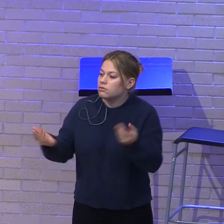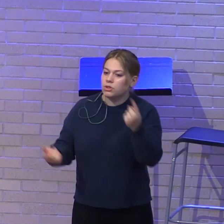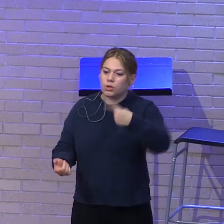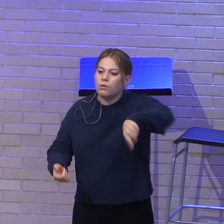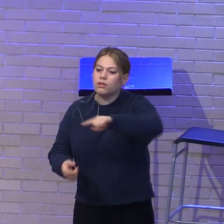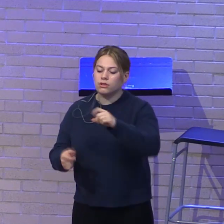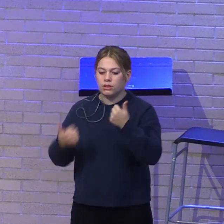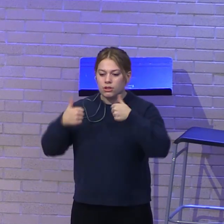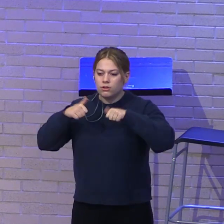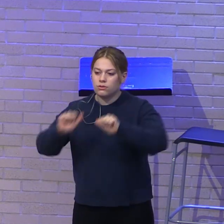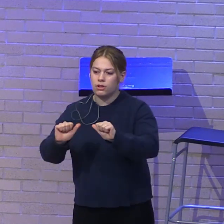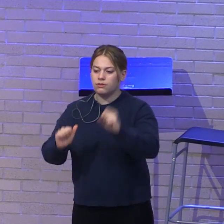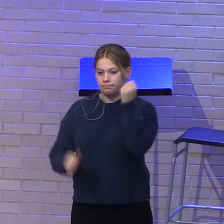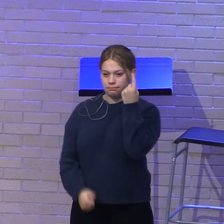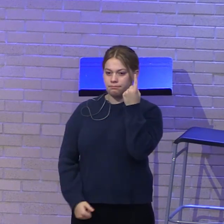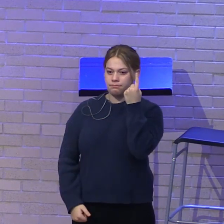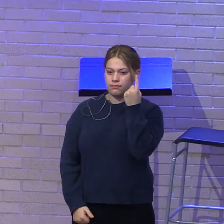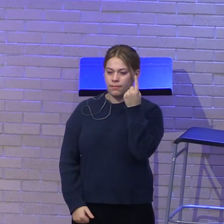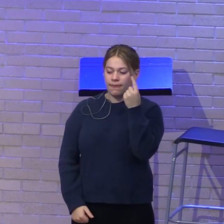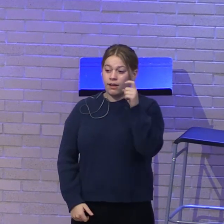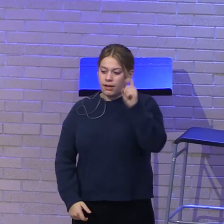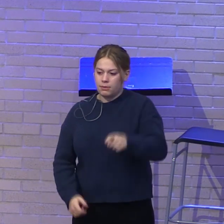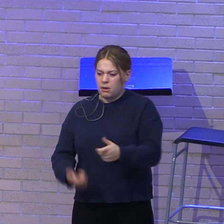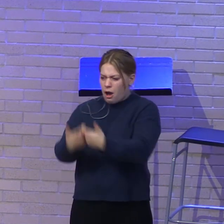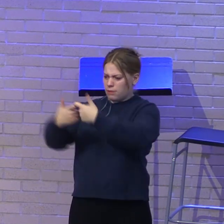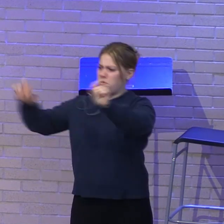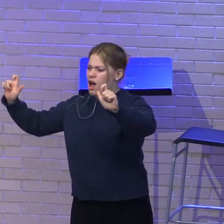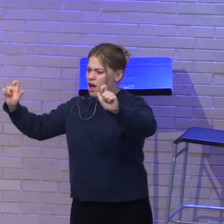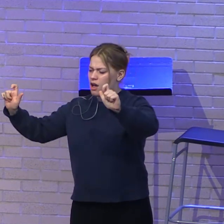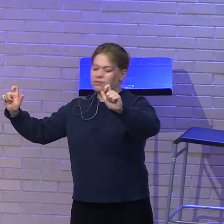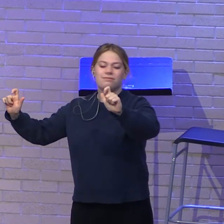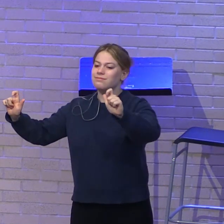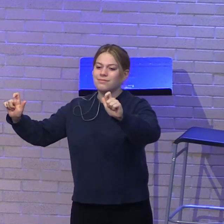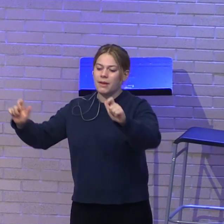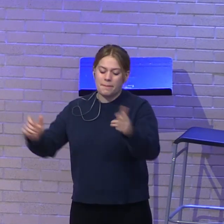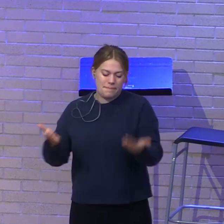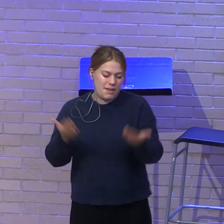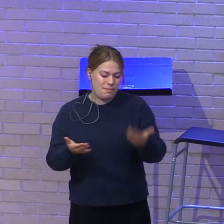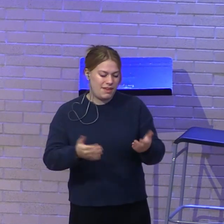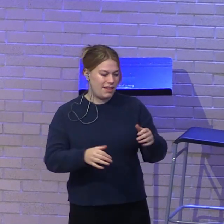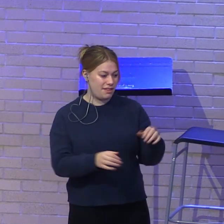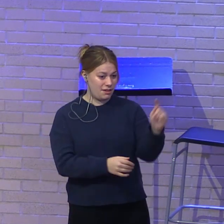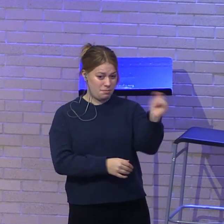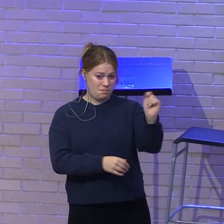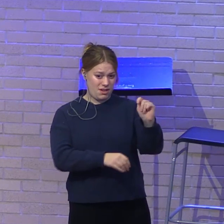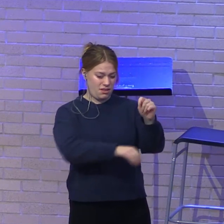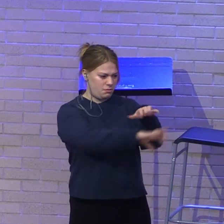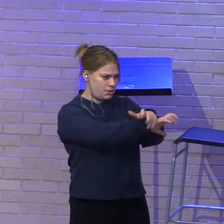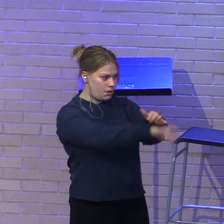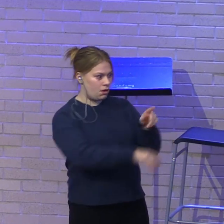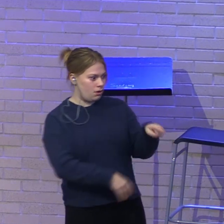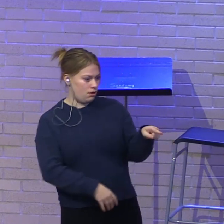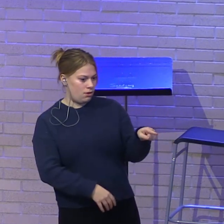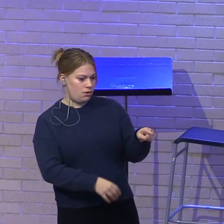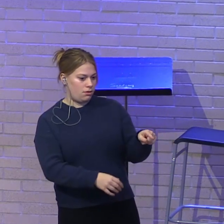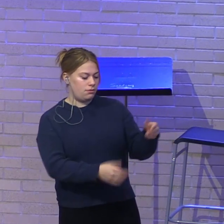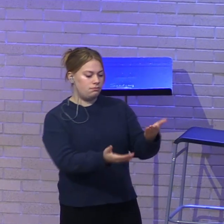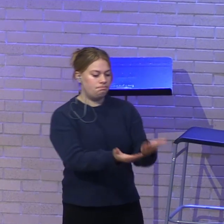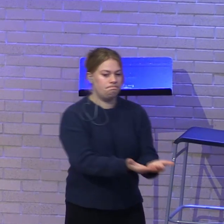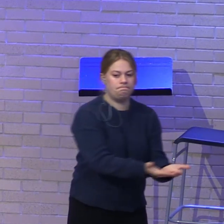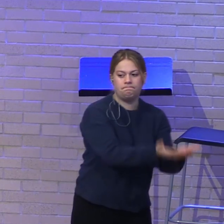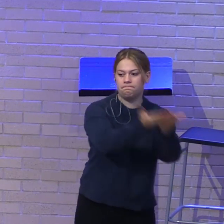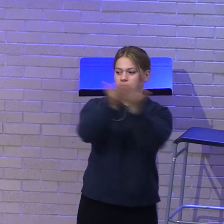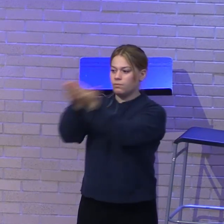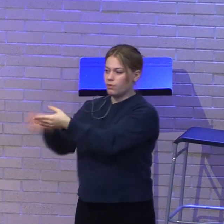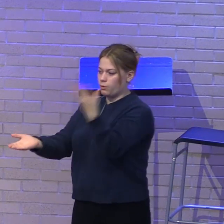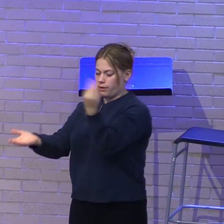And it doesn't have to be something big. It can be something as small as just taking the spider in your bathroom outside instead of smashing it. Or maybe you